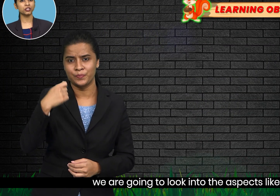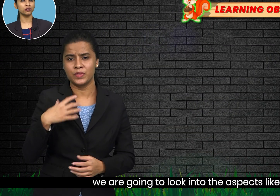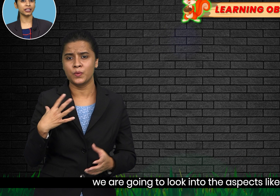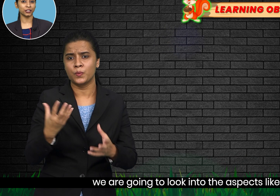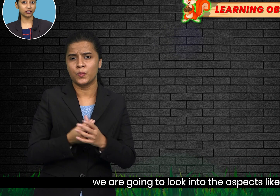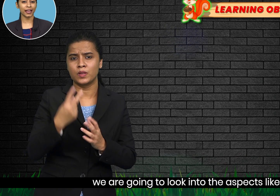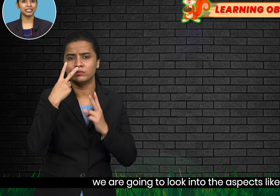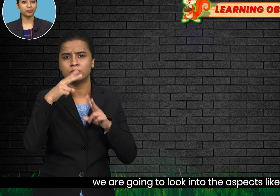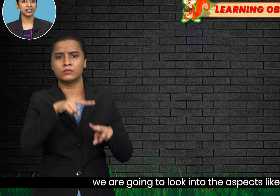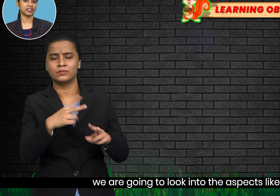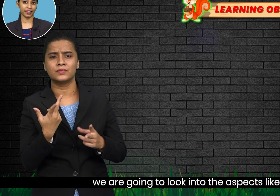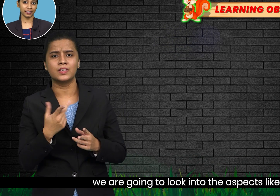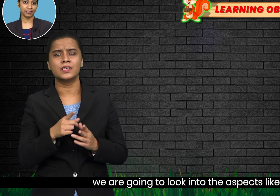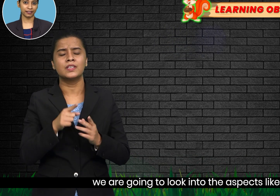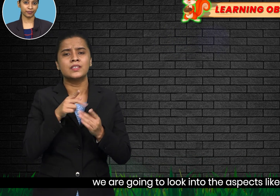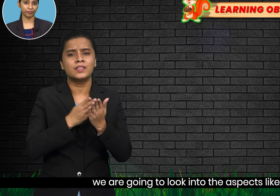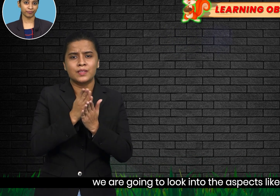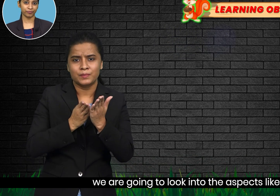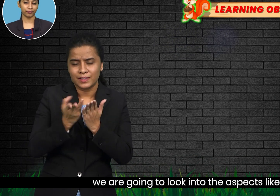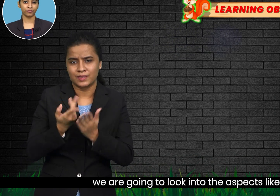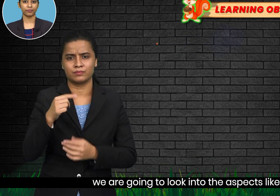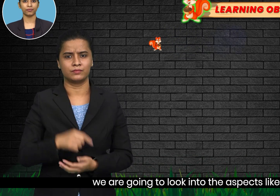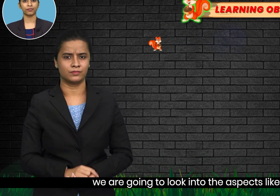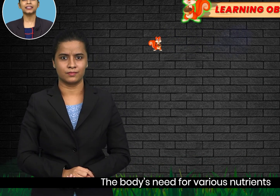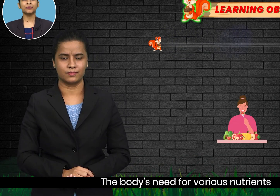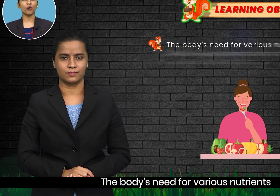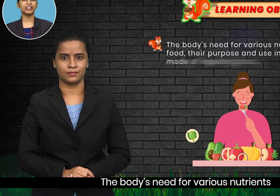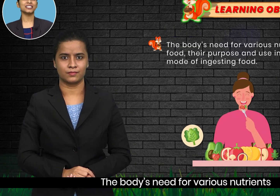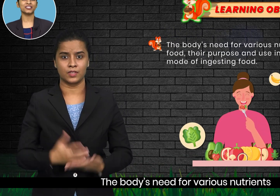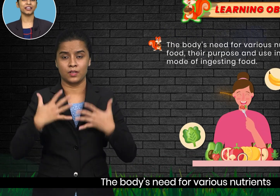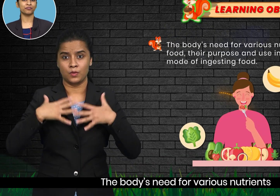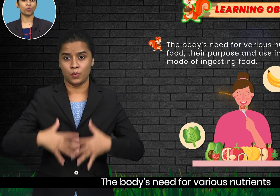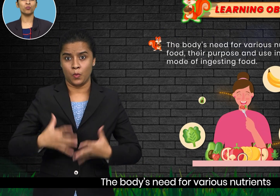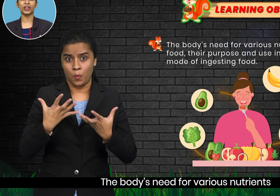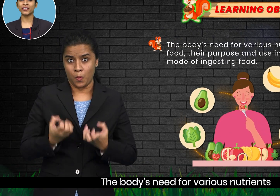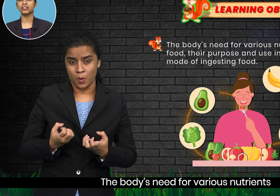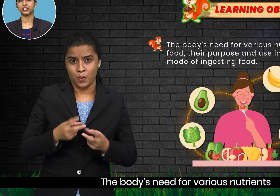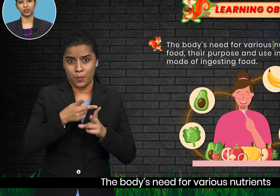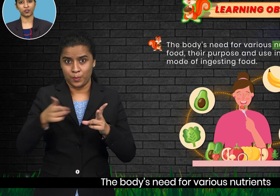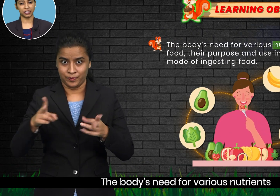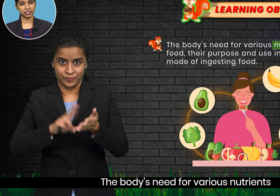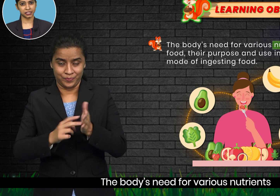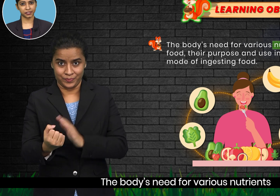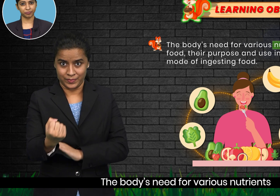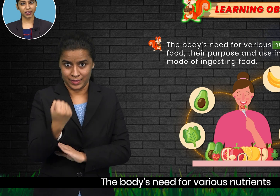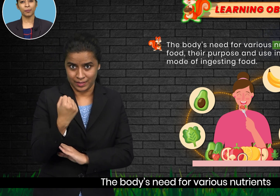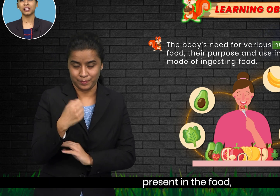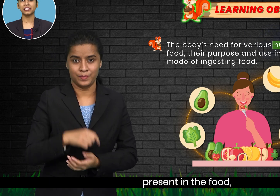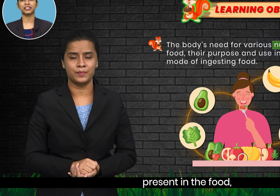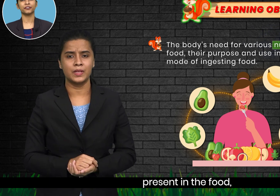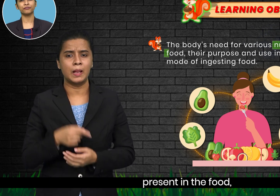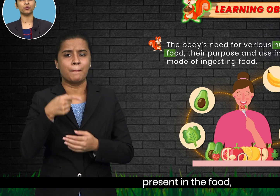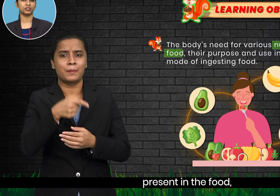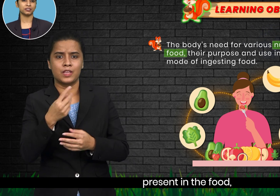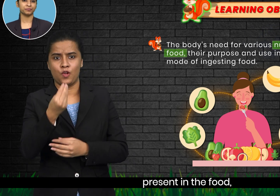are going to look into the aspects like the body's need for various nutrients